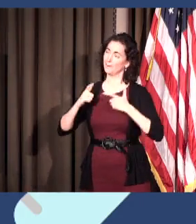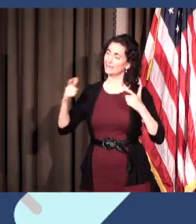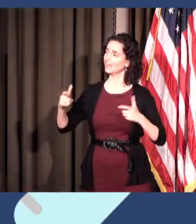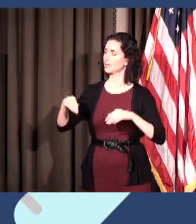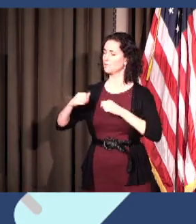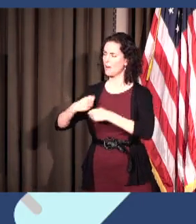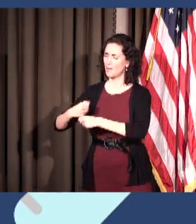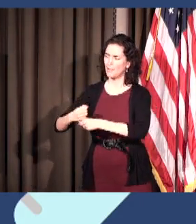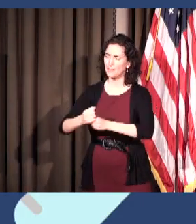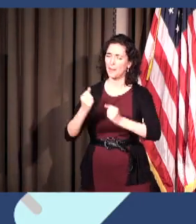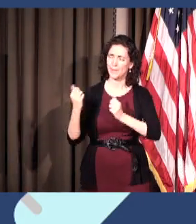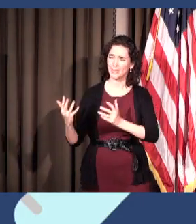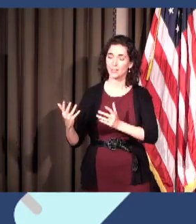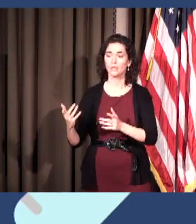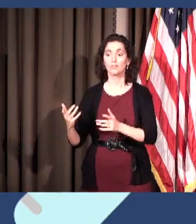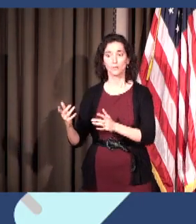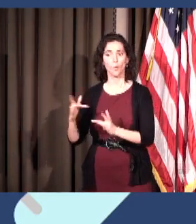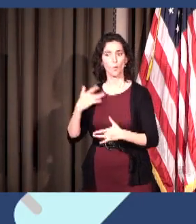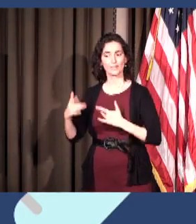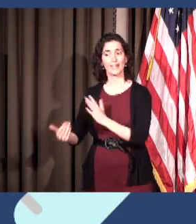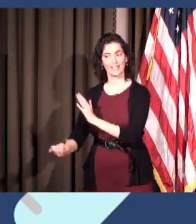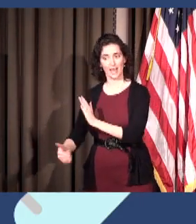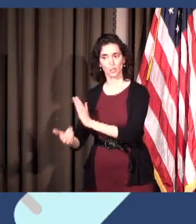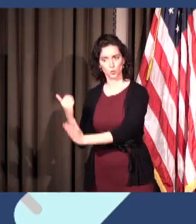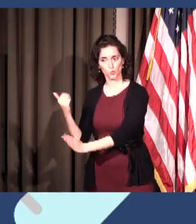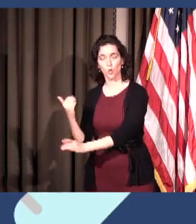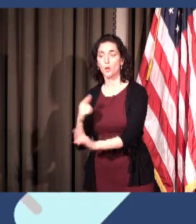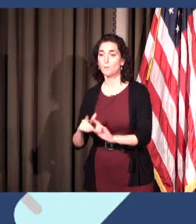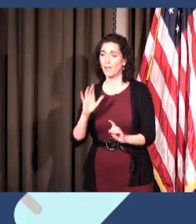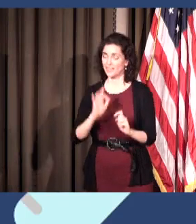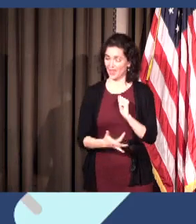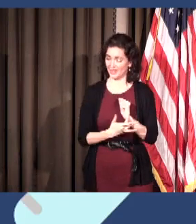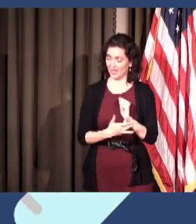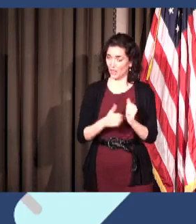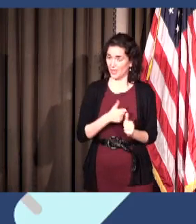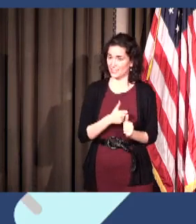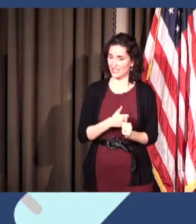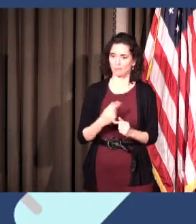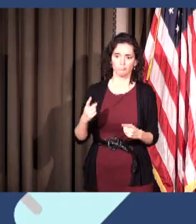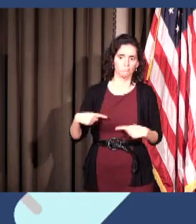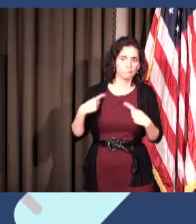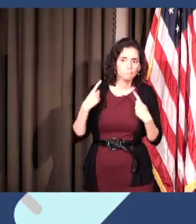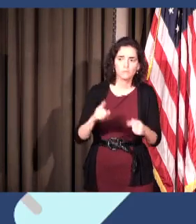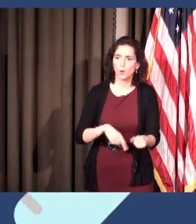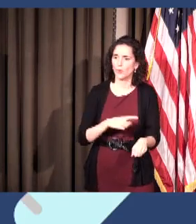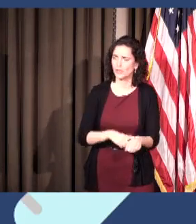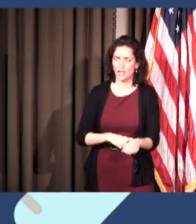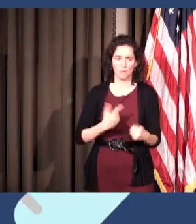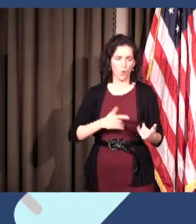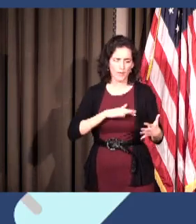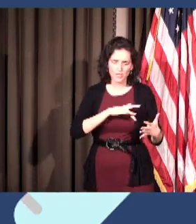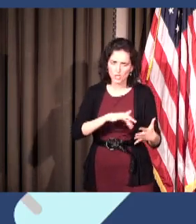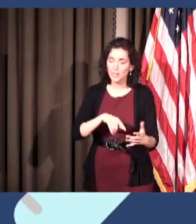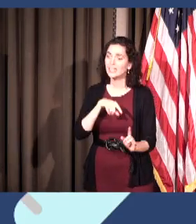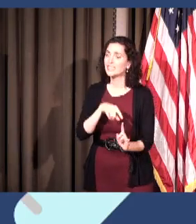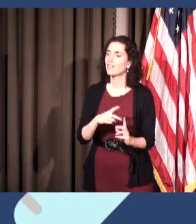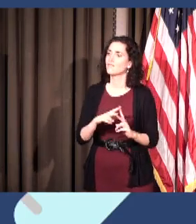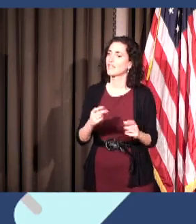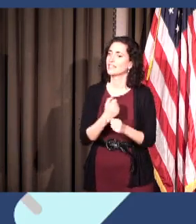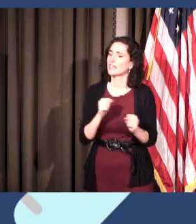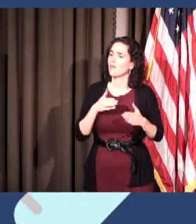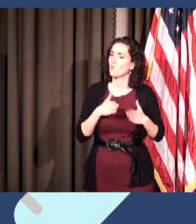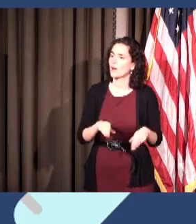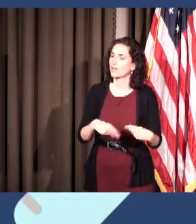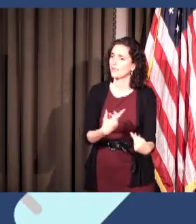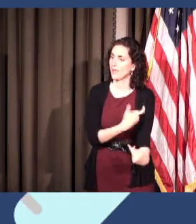and the technology has been around, it's been studied, and it's a very safe way to deliver